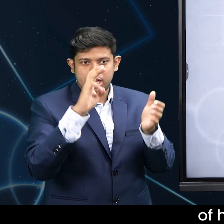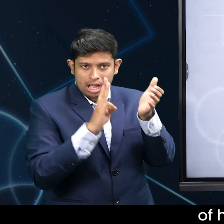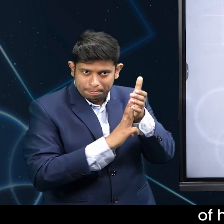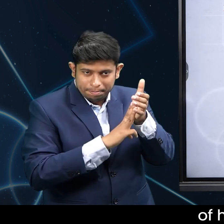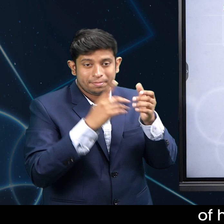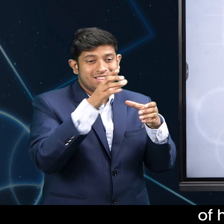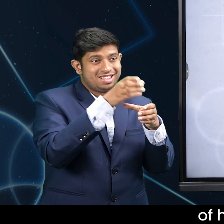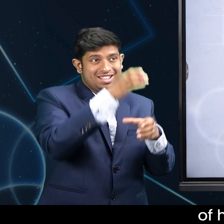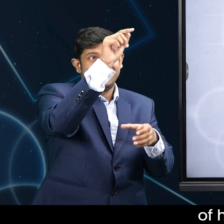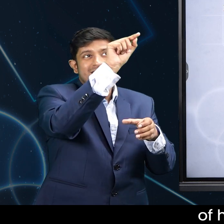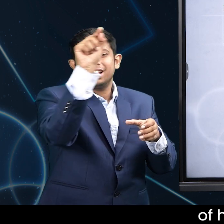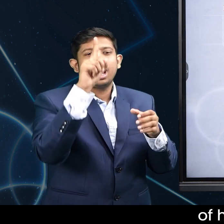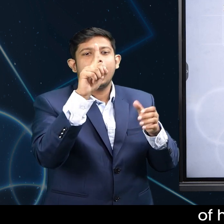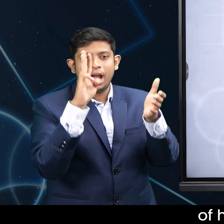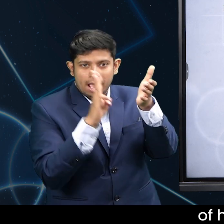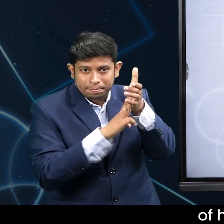and radius 1 meter.